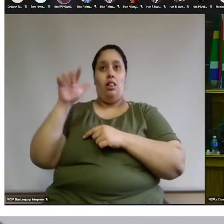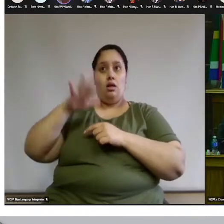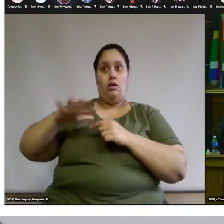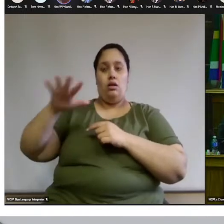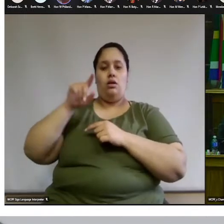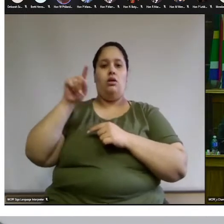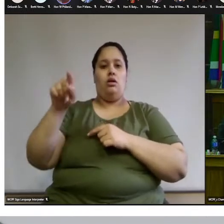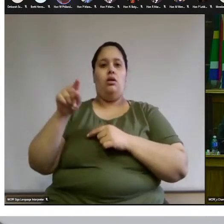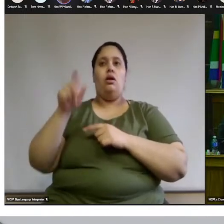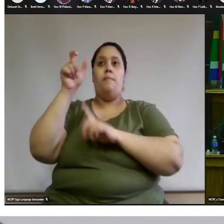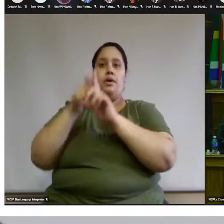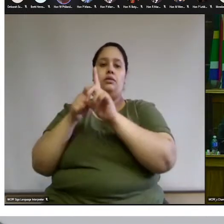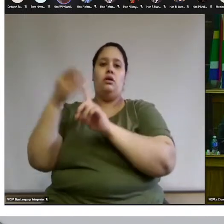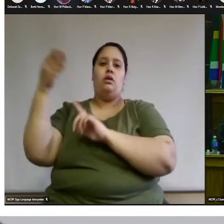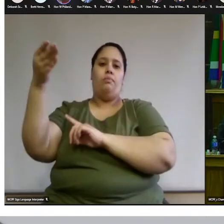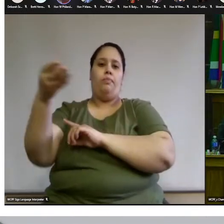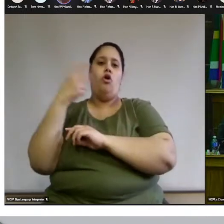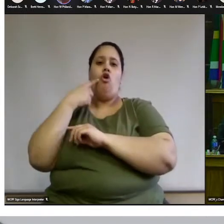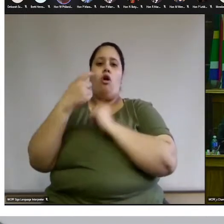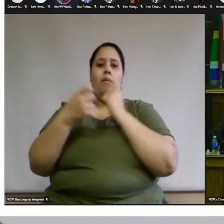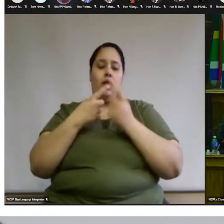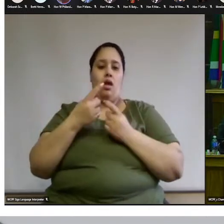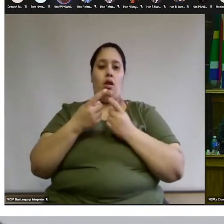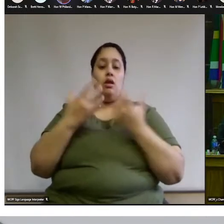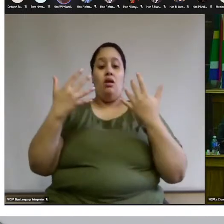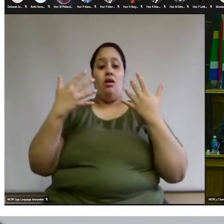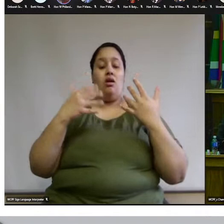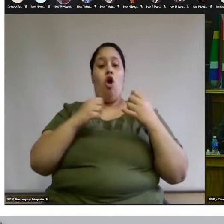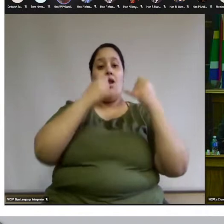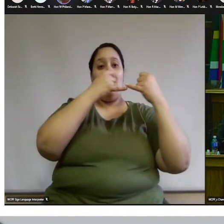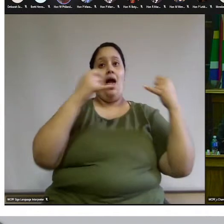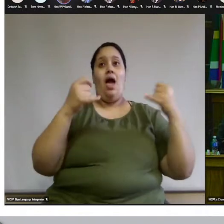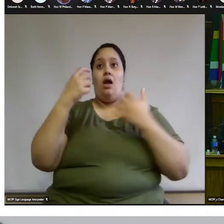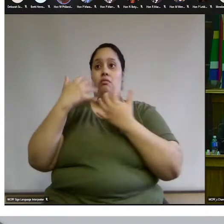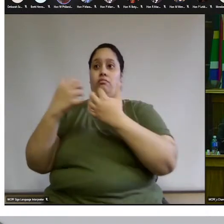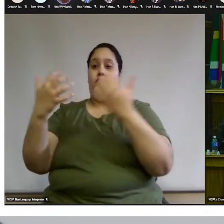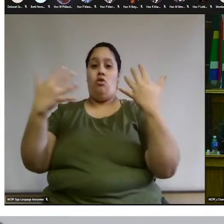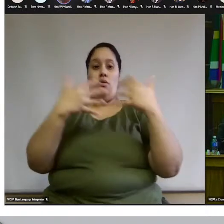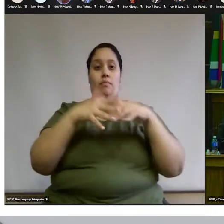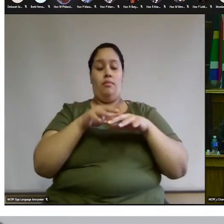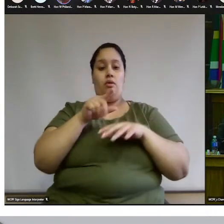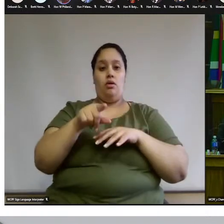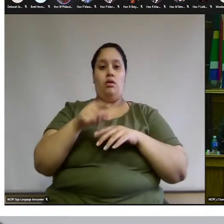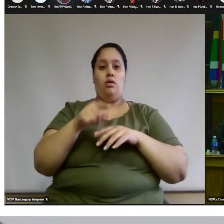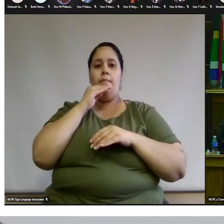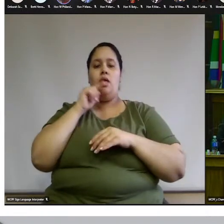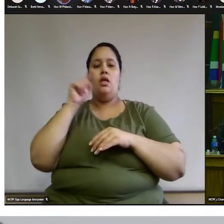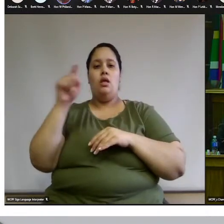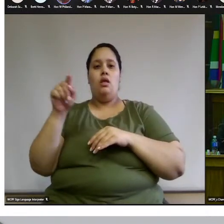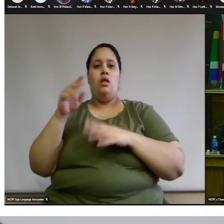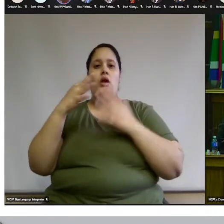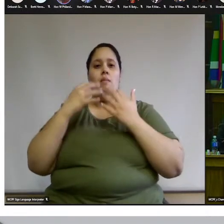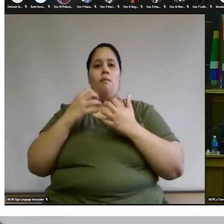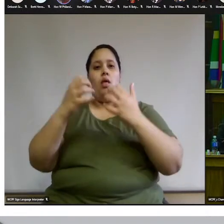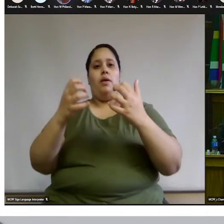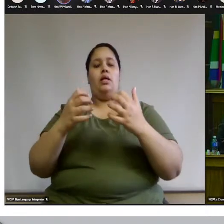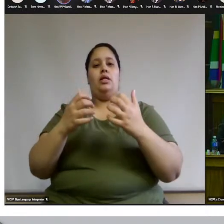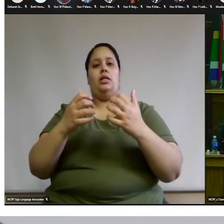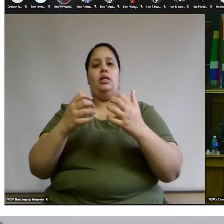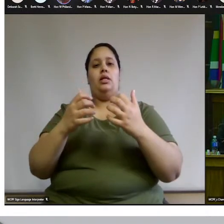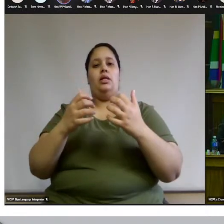the complainant. The hybrid sitting at Genadendal satisfies the definition of parliamentary